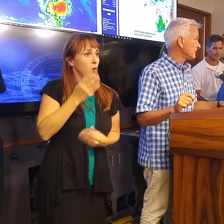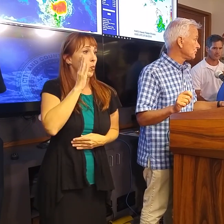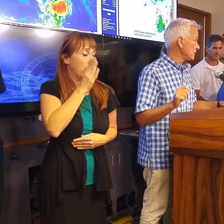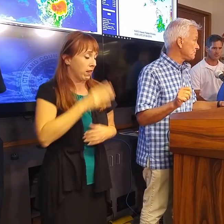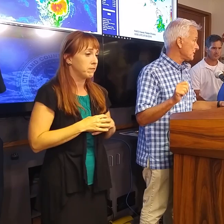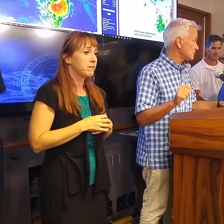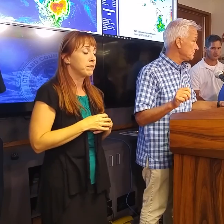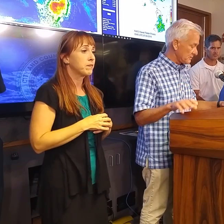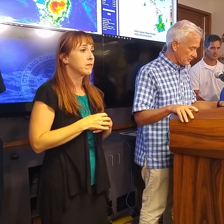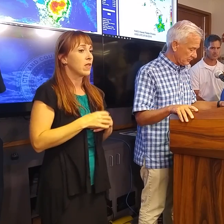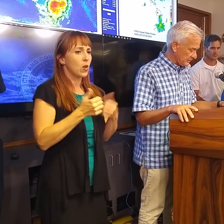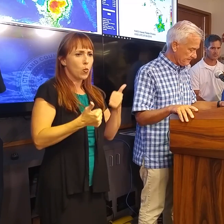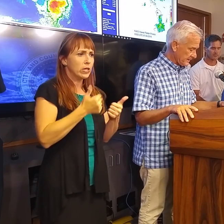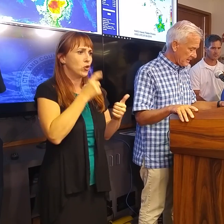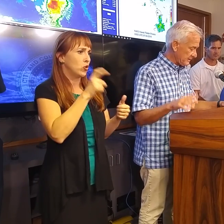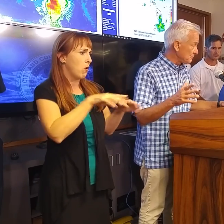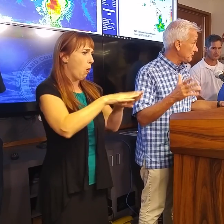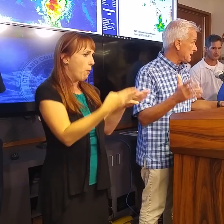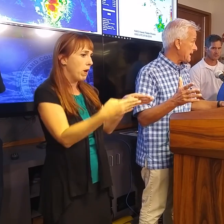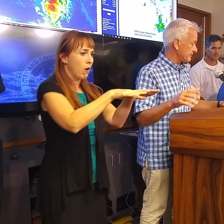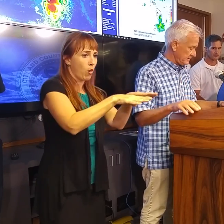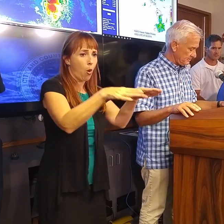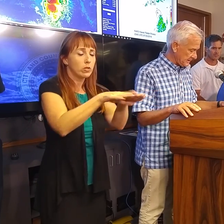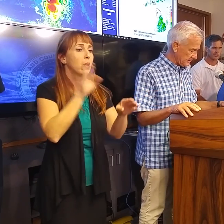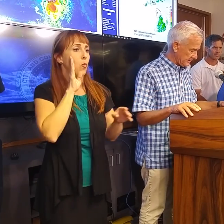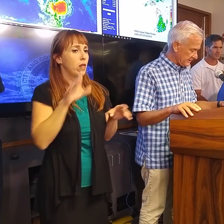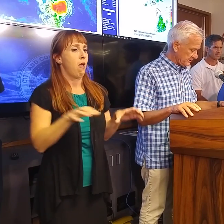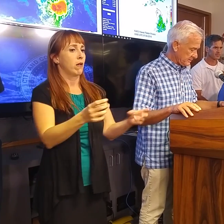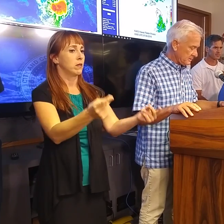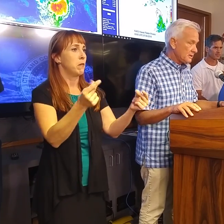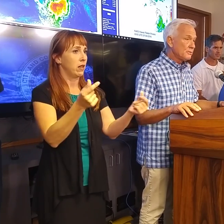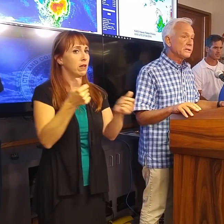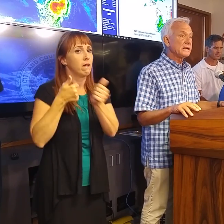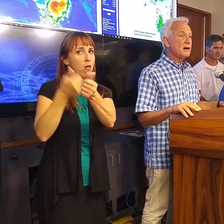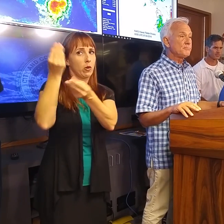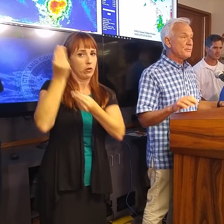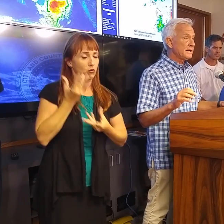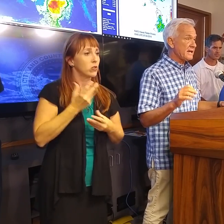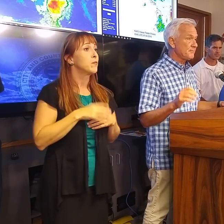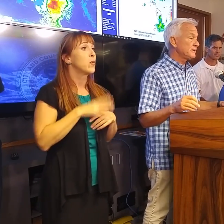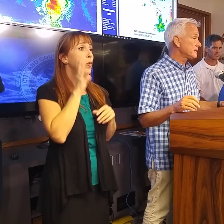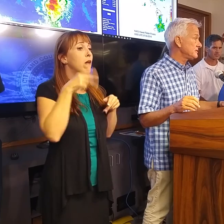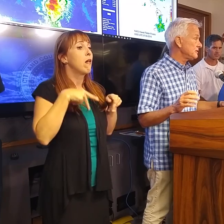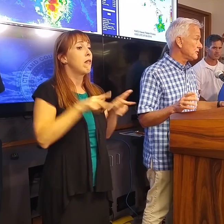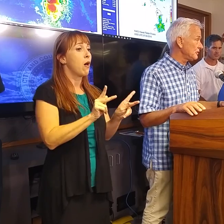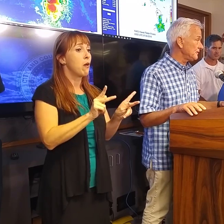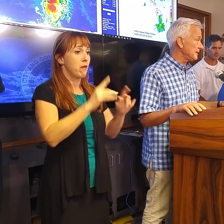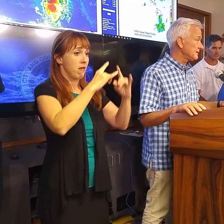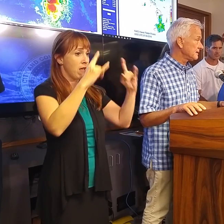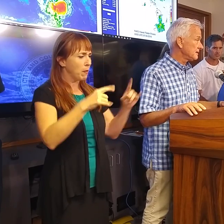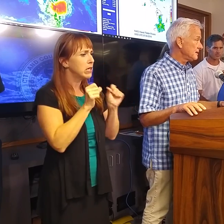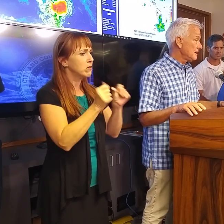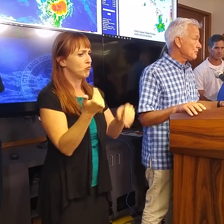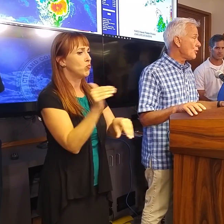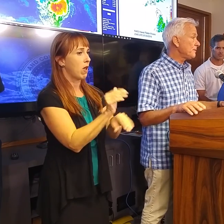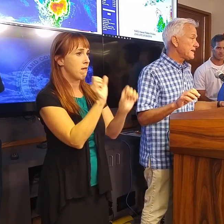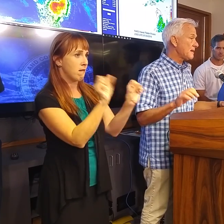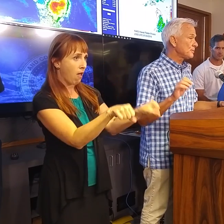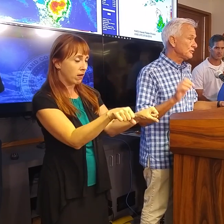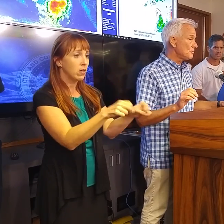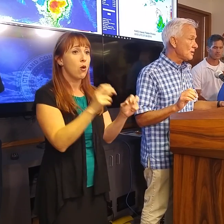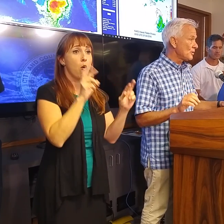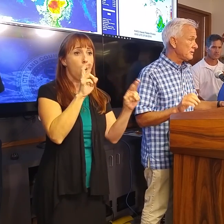an as-need basis as to which park should be closed, and then we will act immediately. We're going to allow permitted camping to continue this evening, and we're